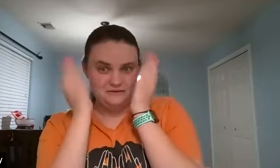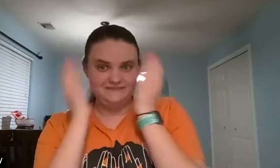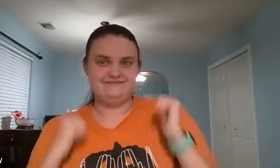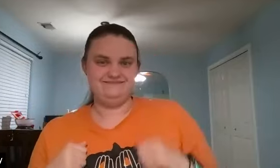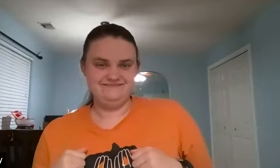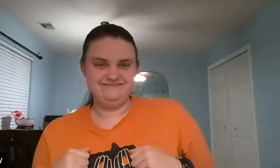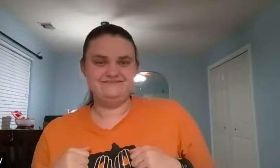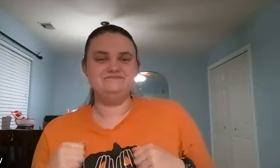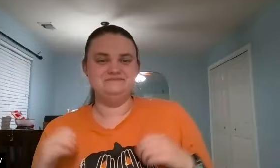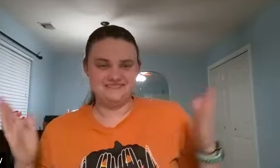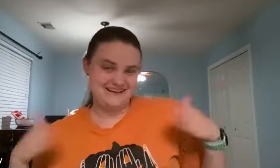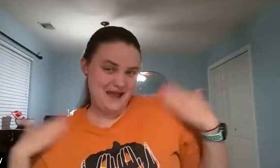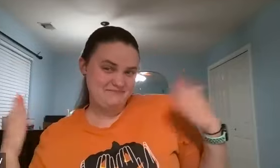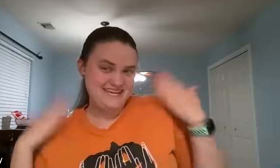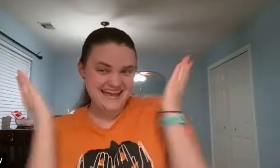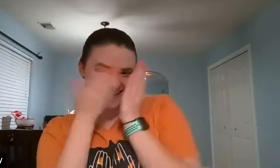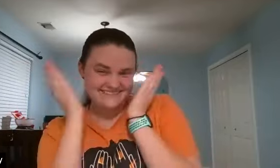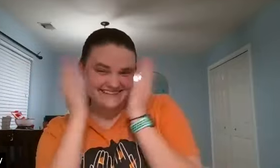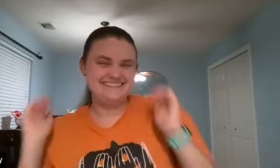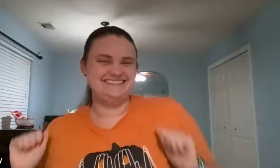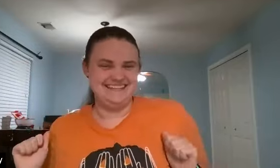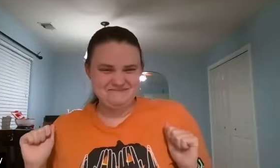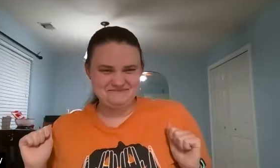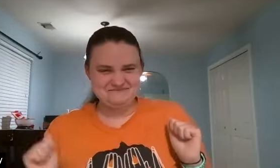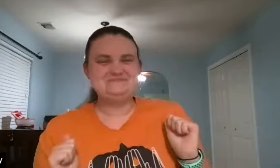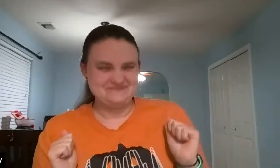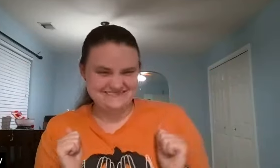Halloween. So Happy Halloween. Yep.